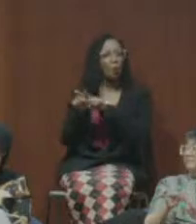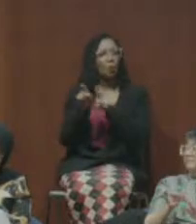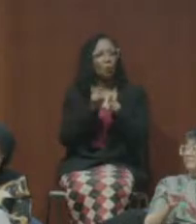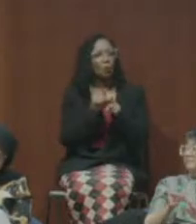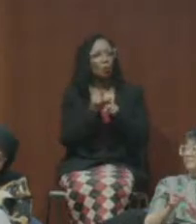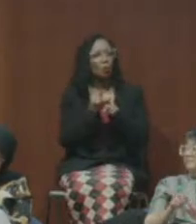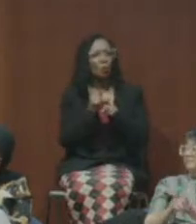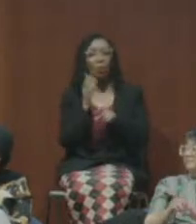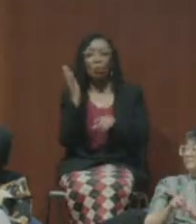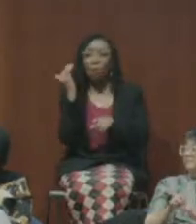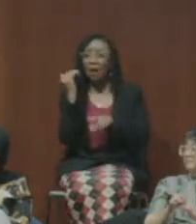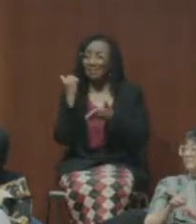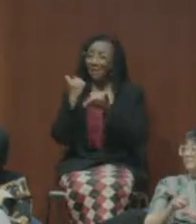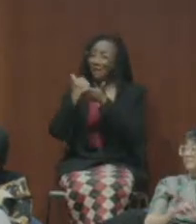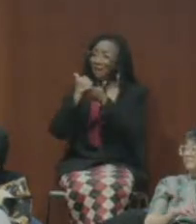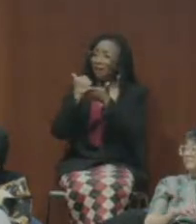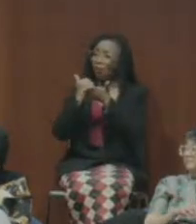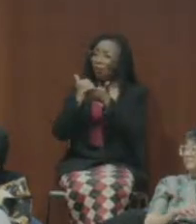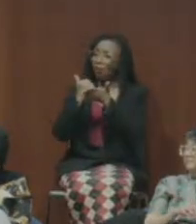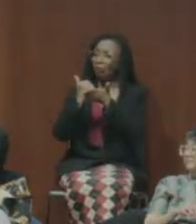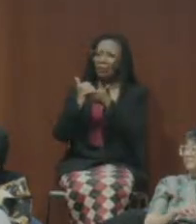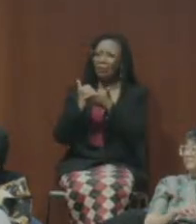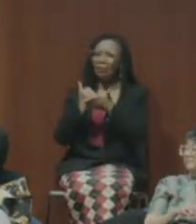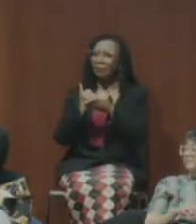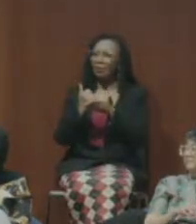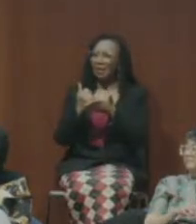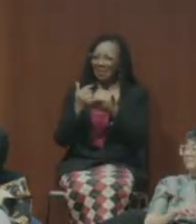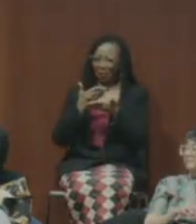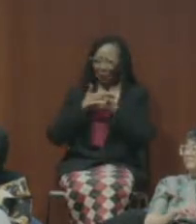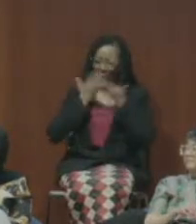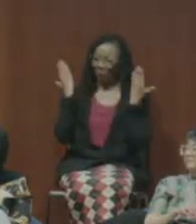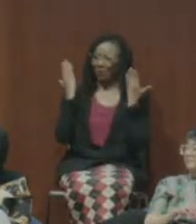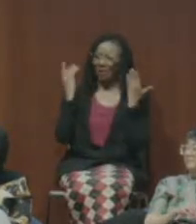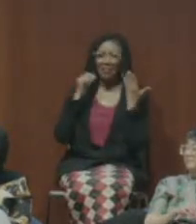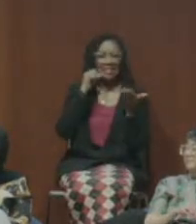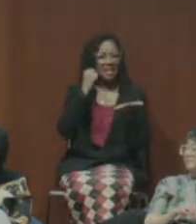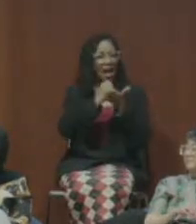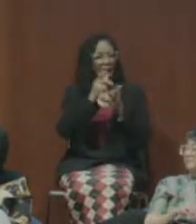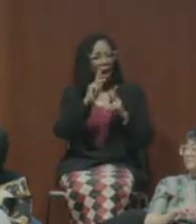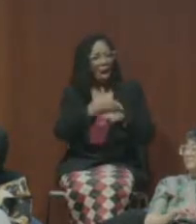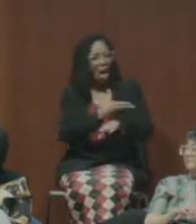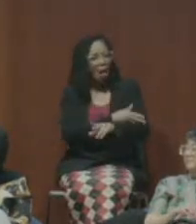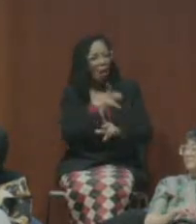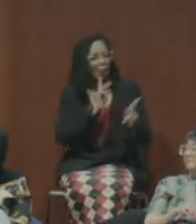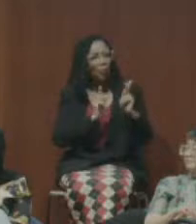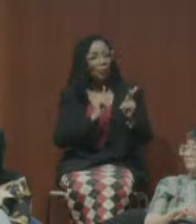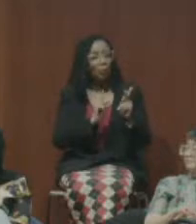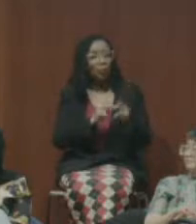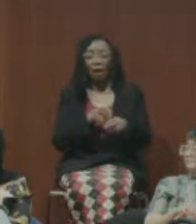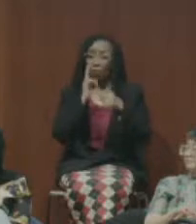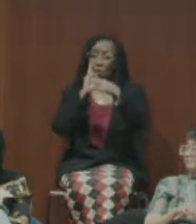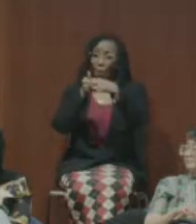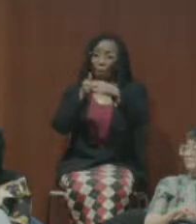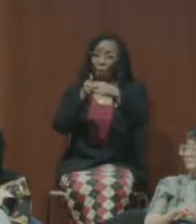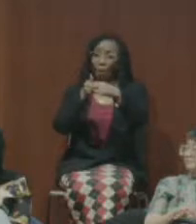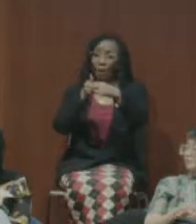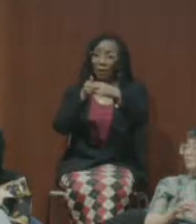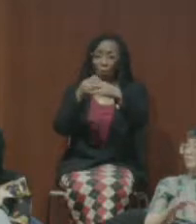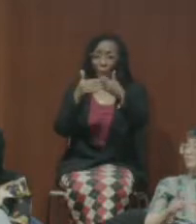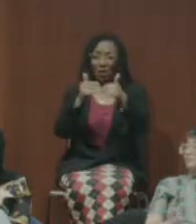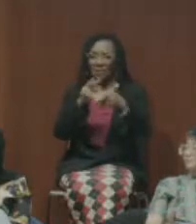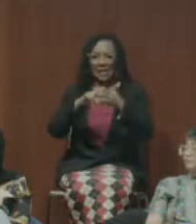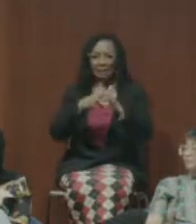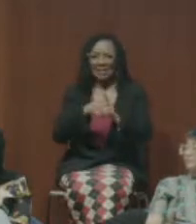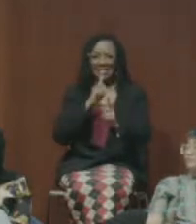to understand that help isn't help if it doesn't help. Just because you call a thing, don't make it a thing,